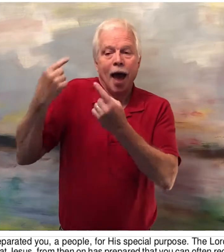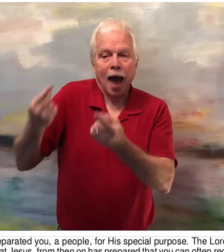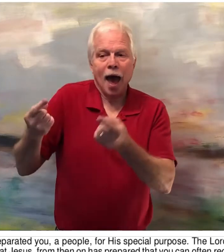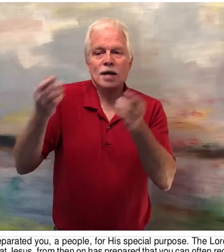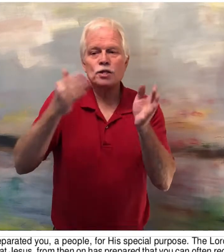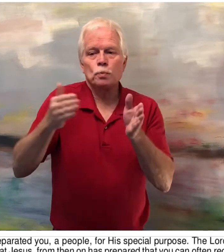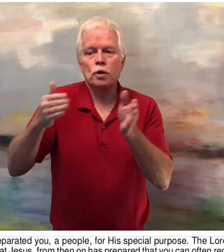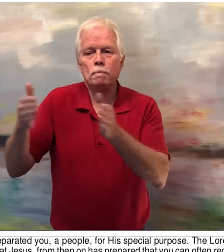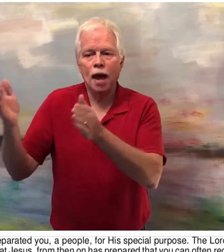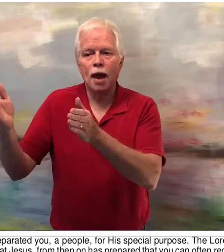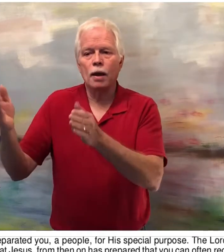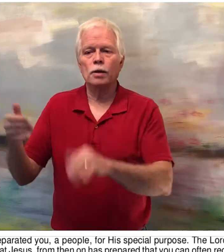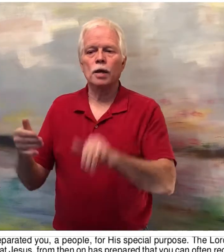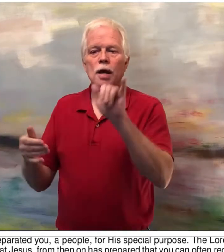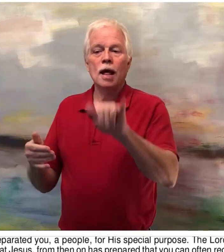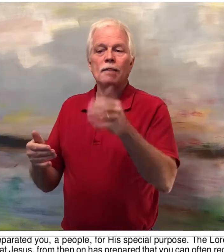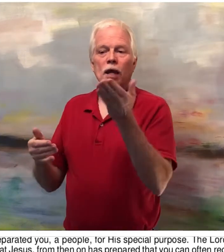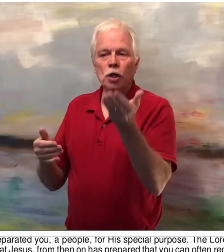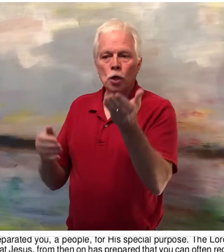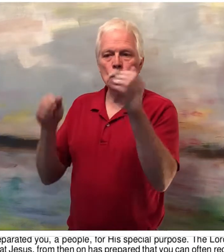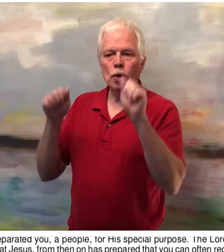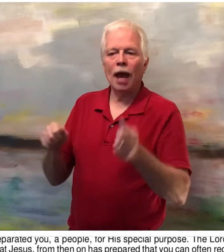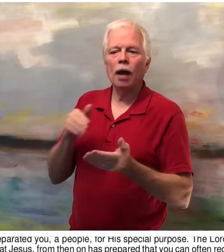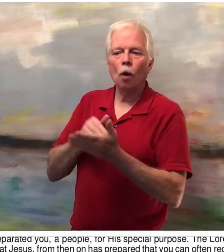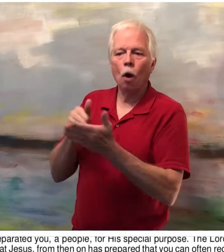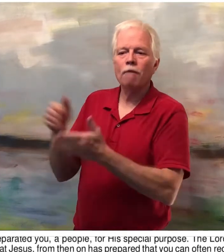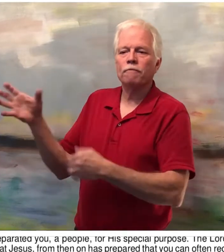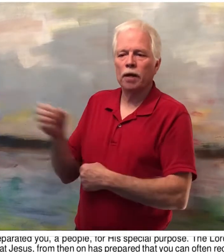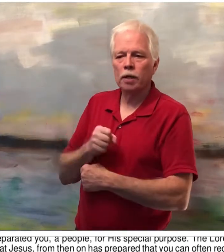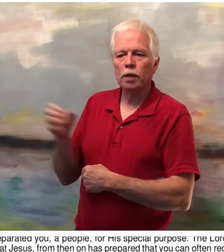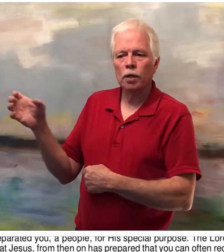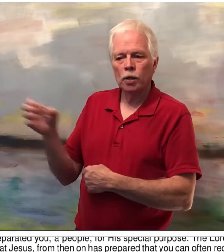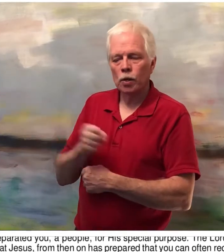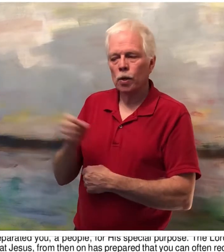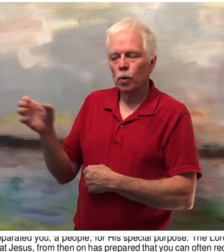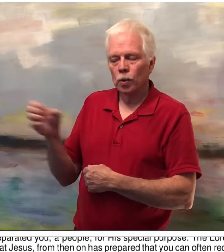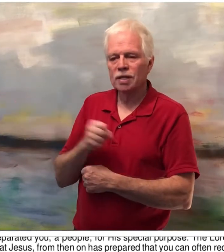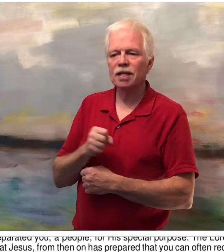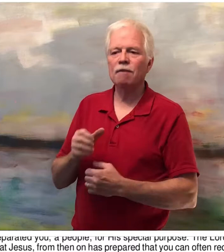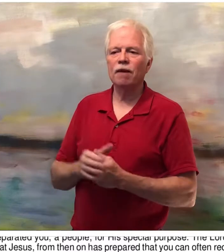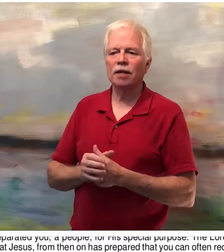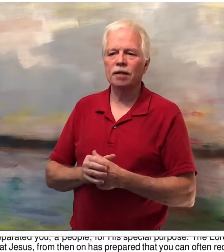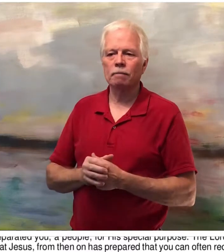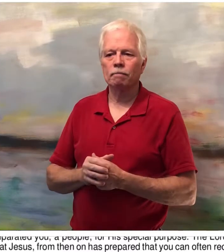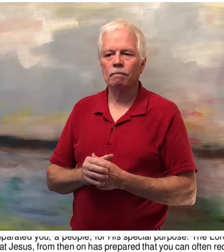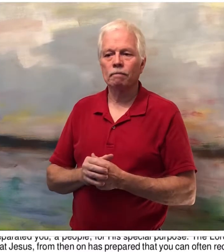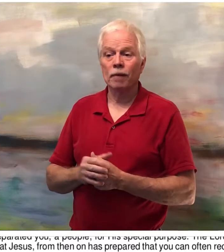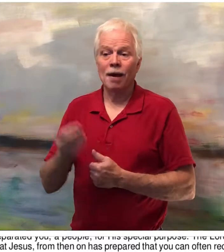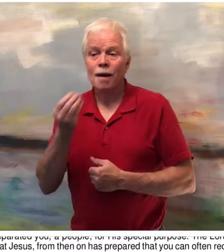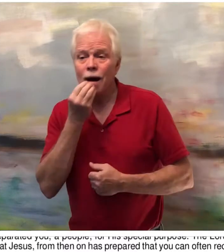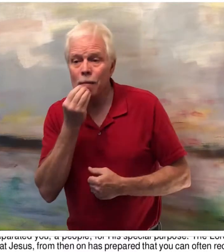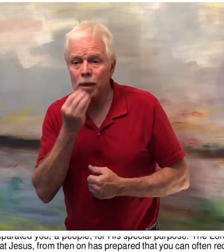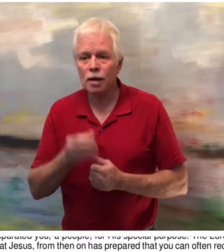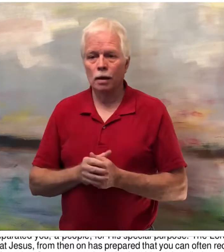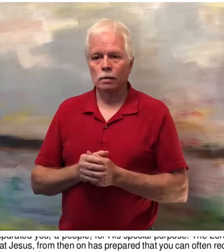has prepared that you can often receive it. A meal